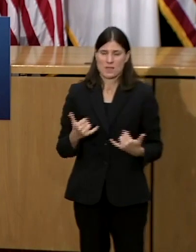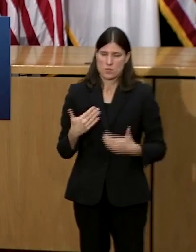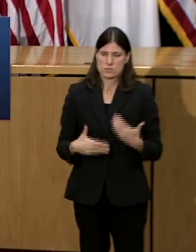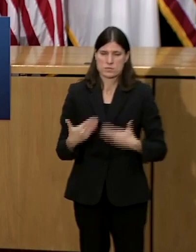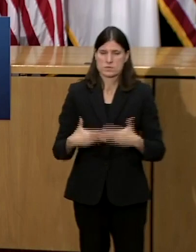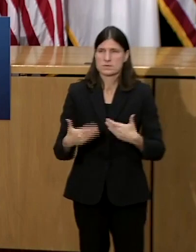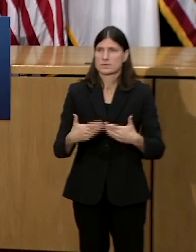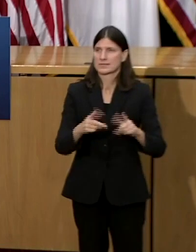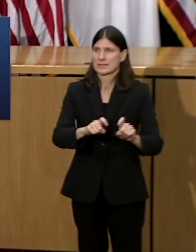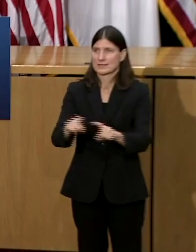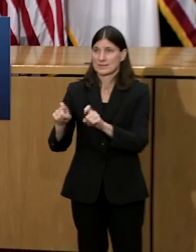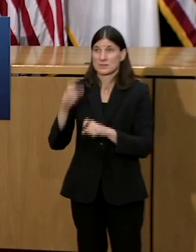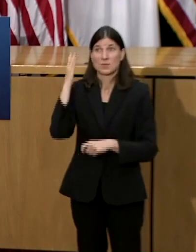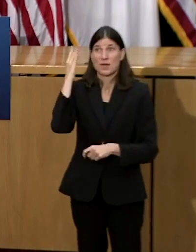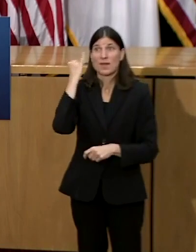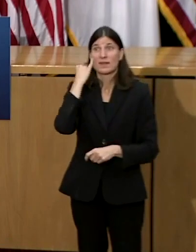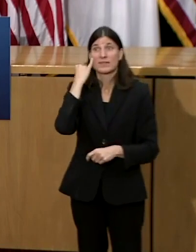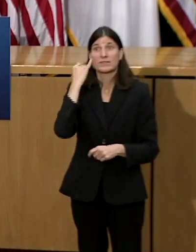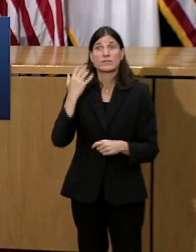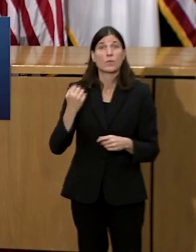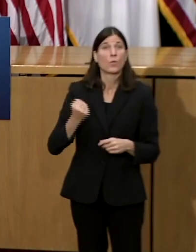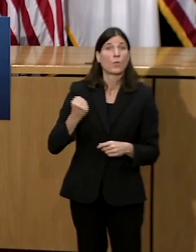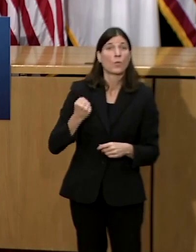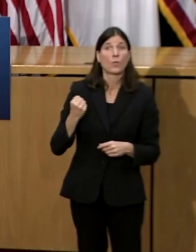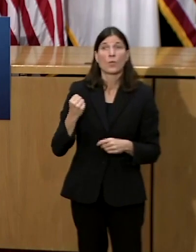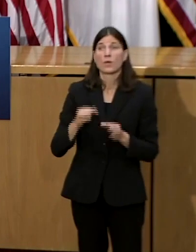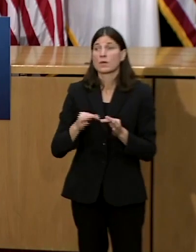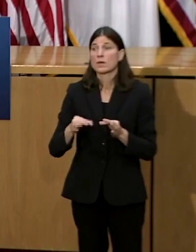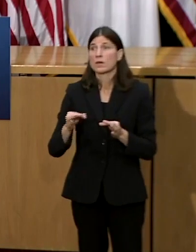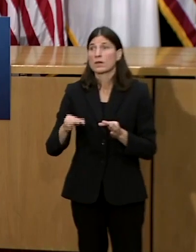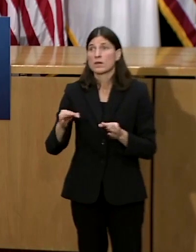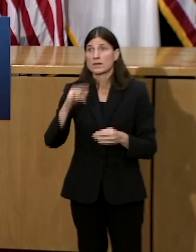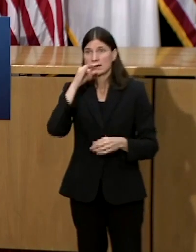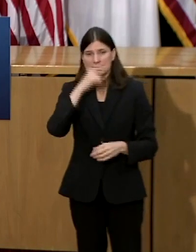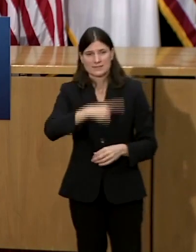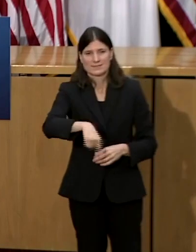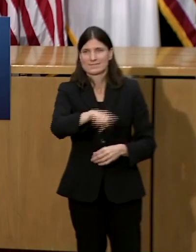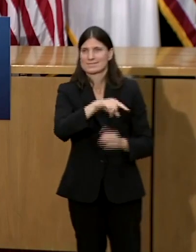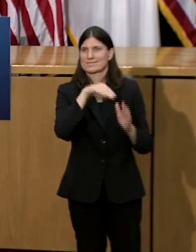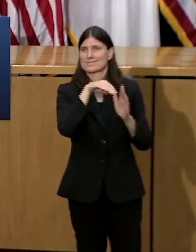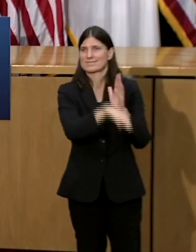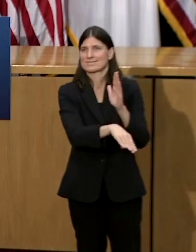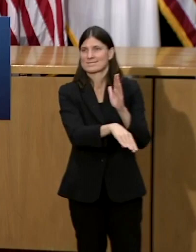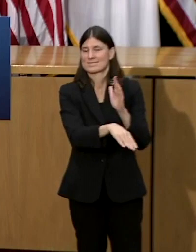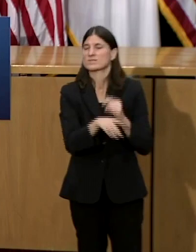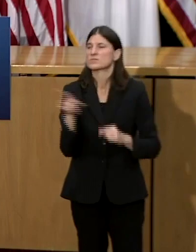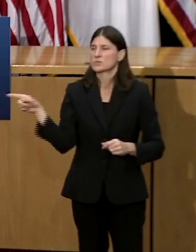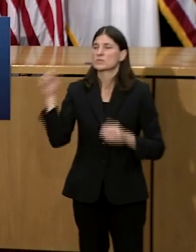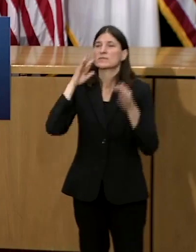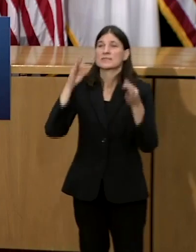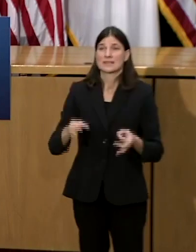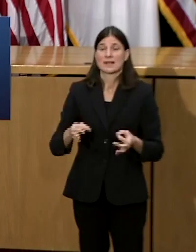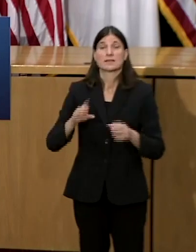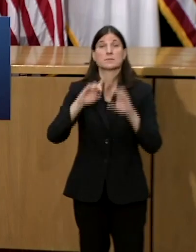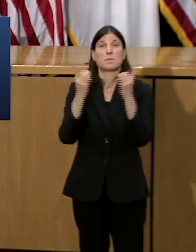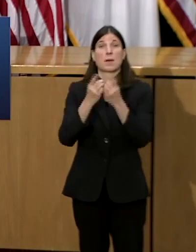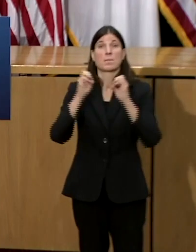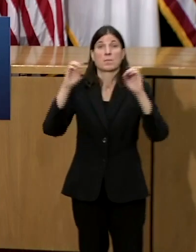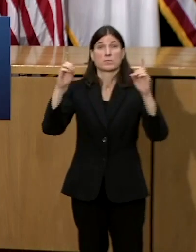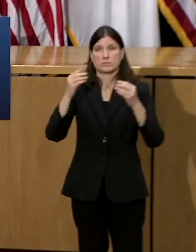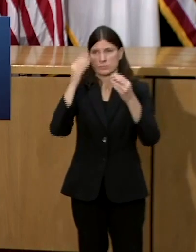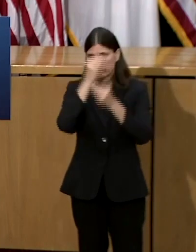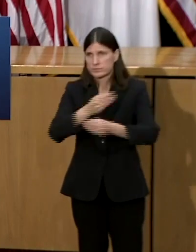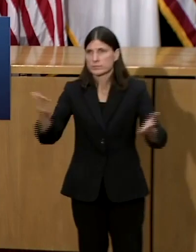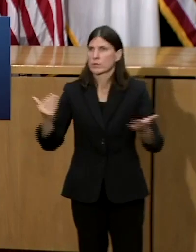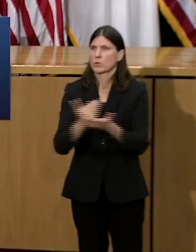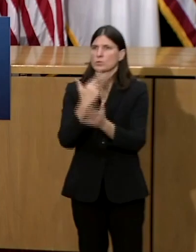school through our extensive health and safety guidance, new opportunities for COVID testing, and our DESE Rapid Response Help Center for